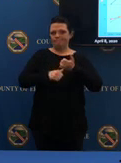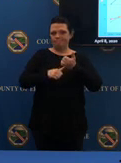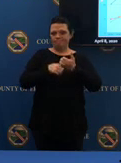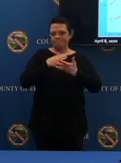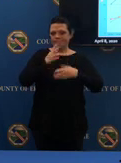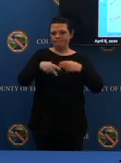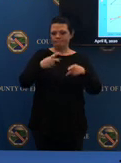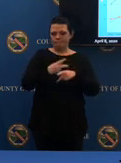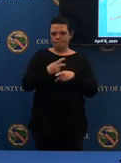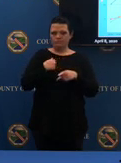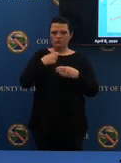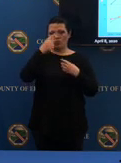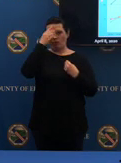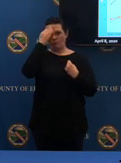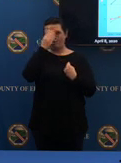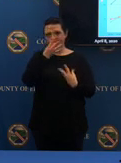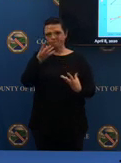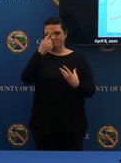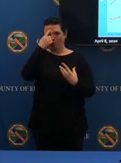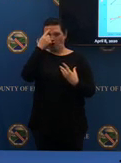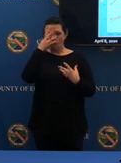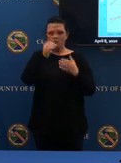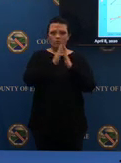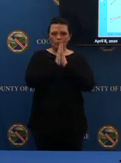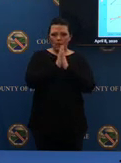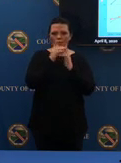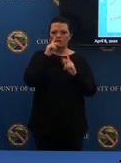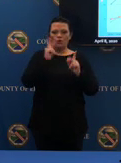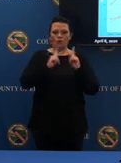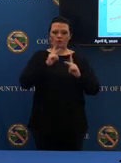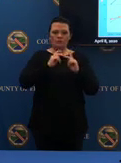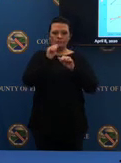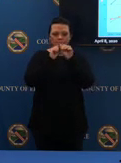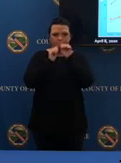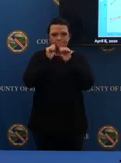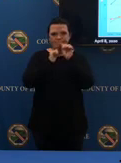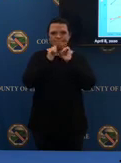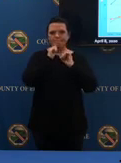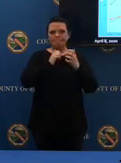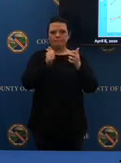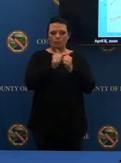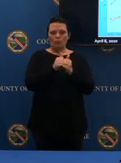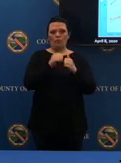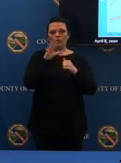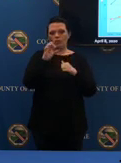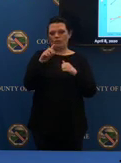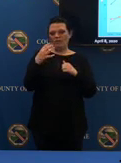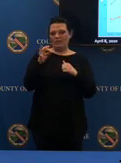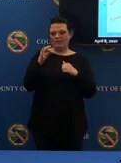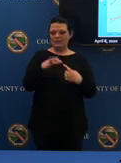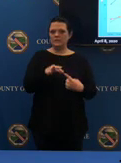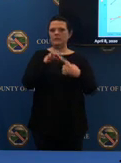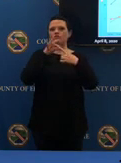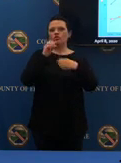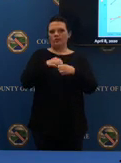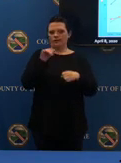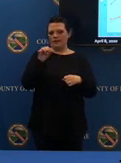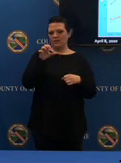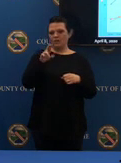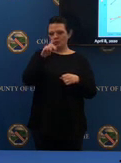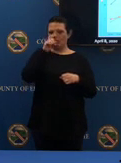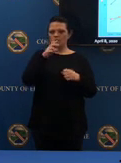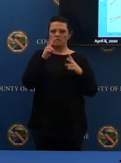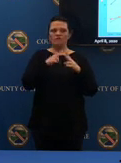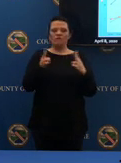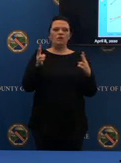have our thoughts and prayers out for those individuals who are dealing with COVID-19, especially those that are in the ICU, because they're in a